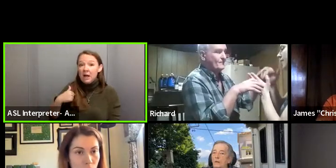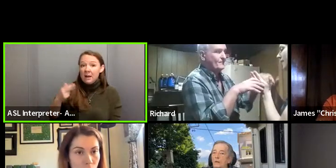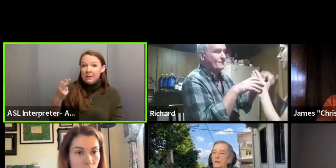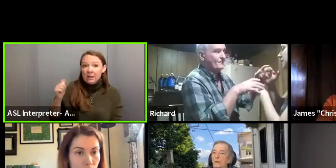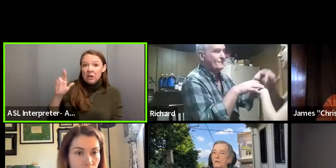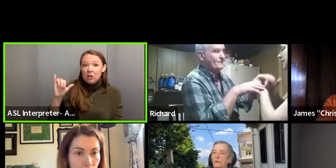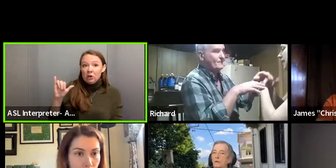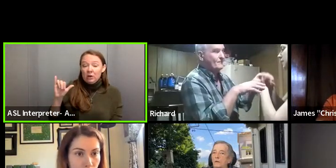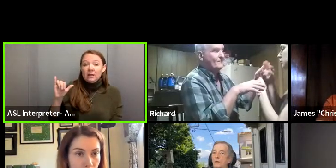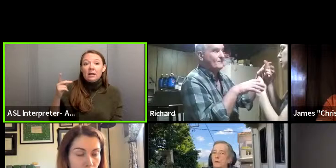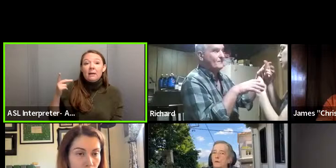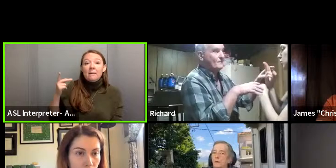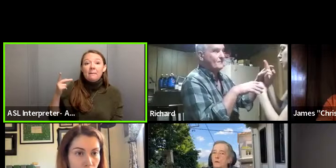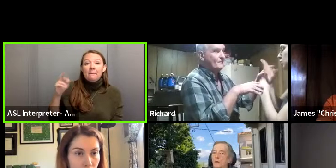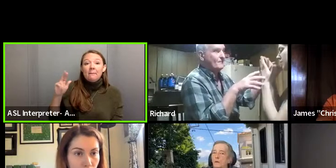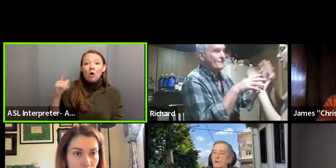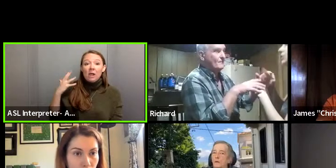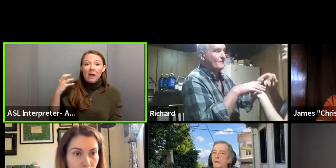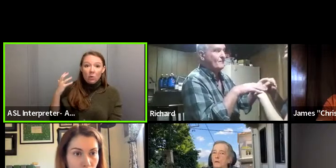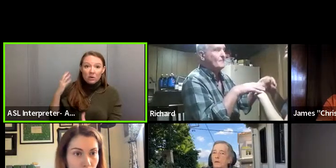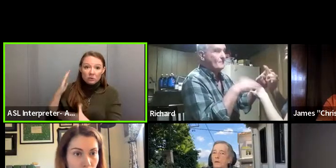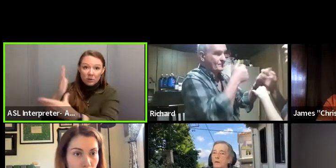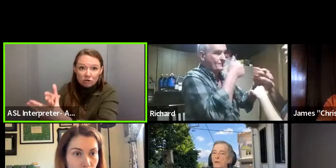want to interject. I'm sorry. But